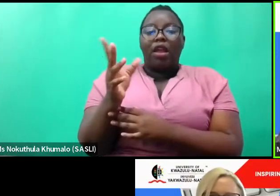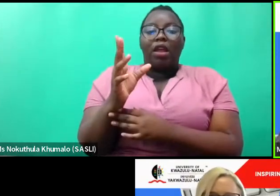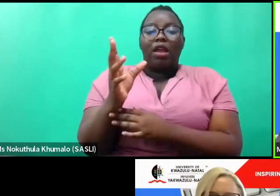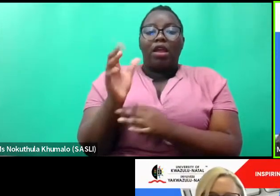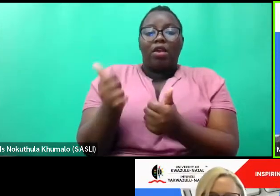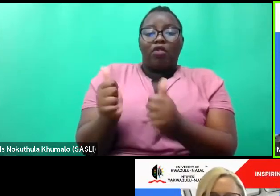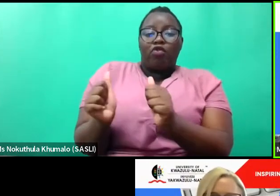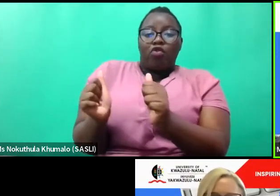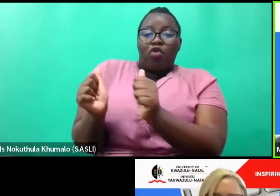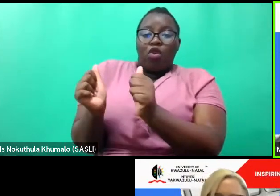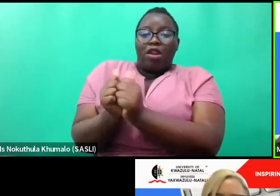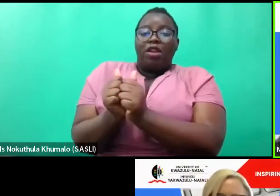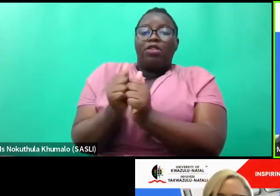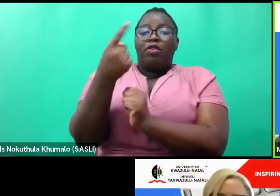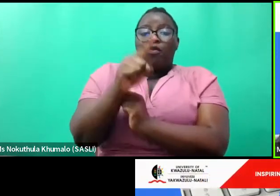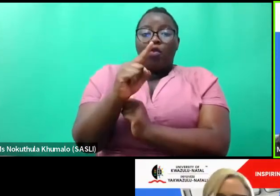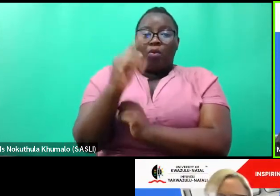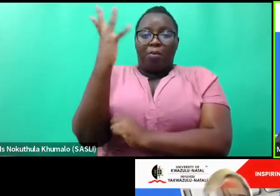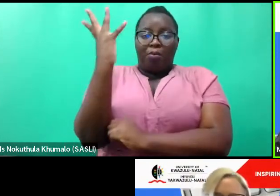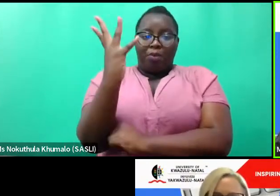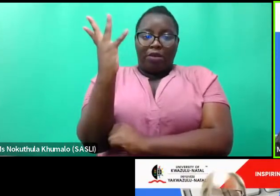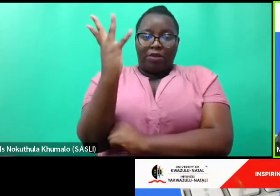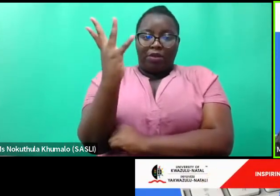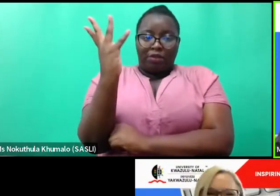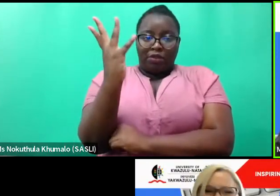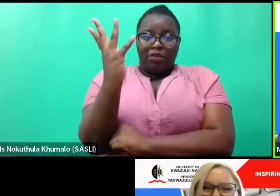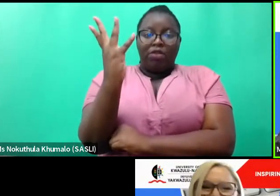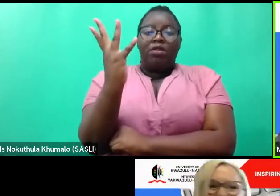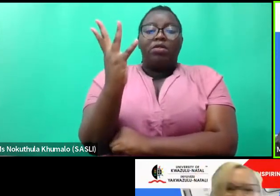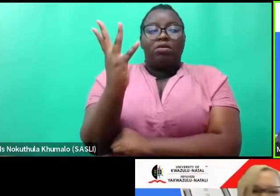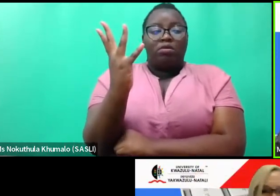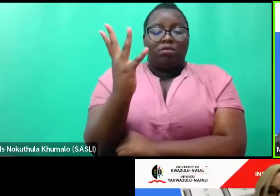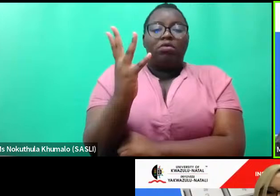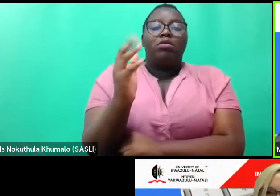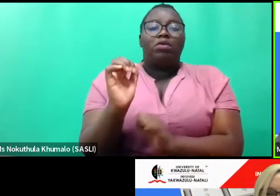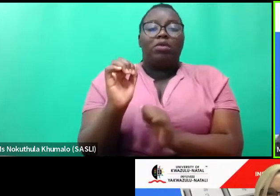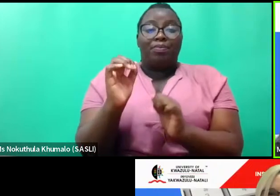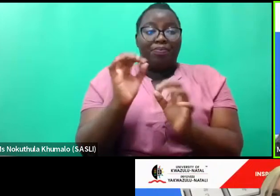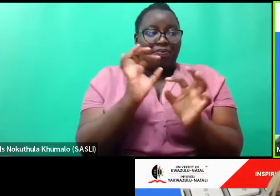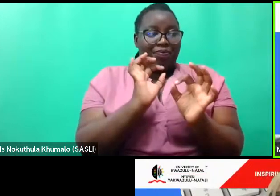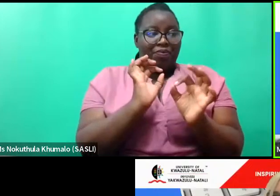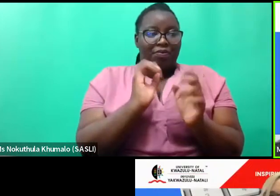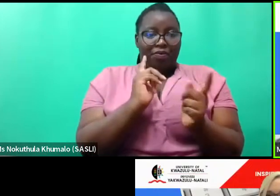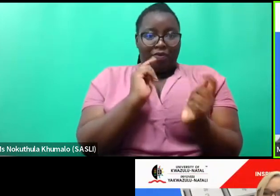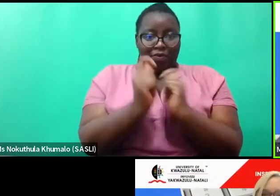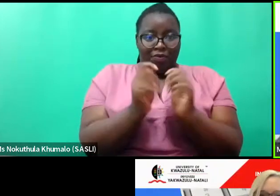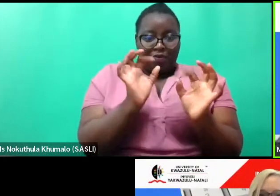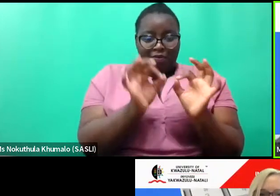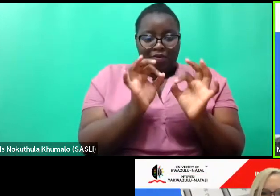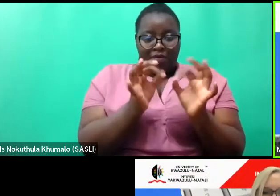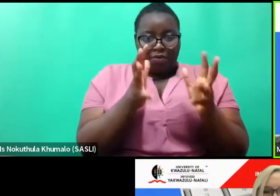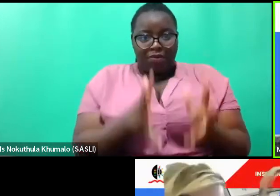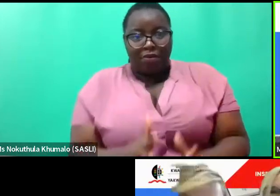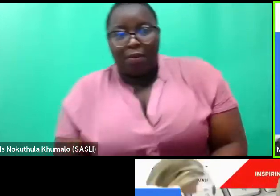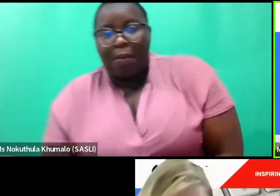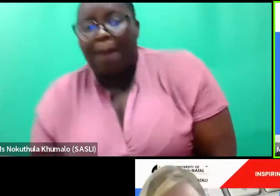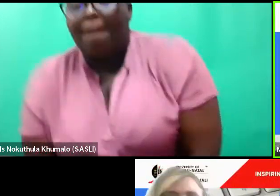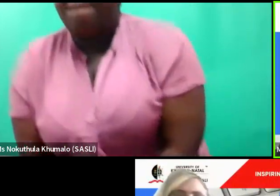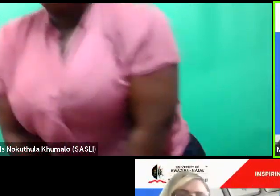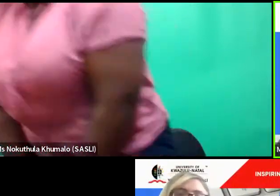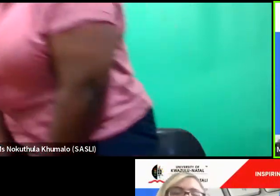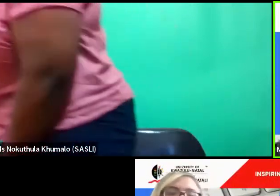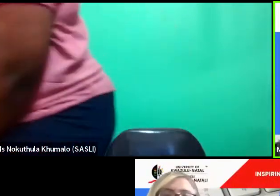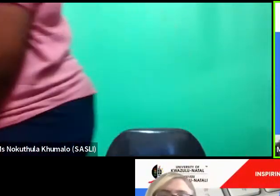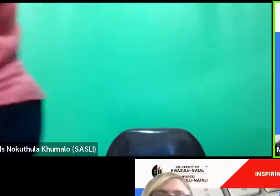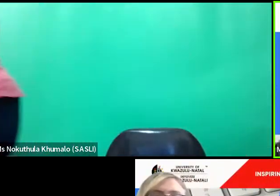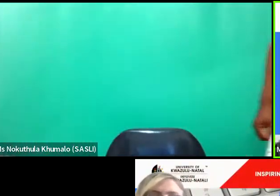the presentation. It was indeed thought-provoking, and you